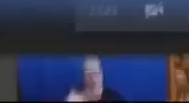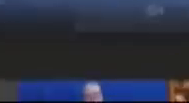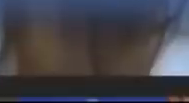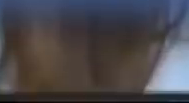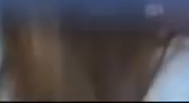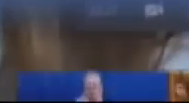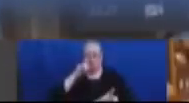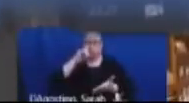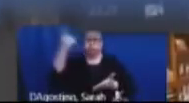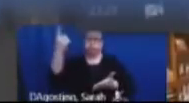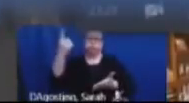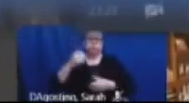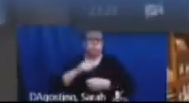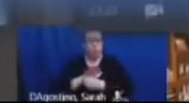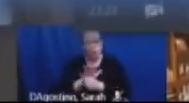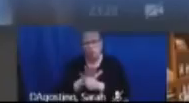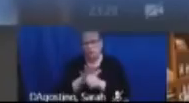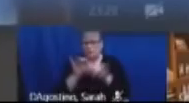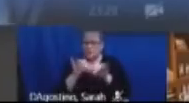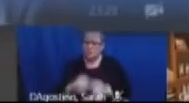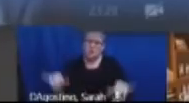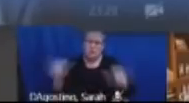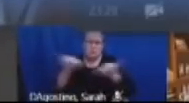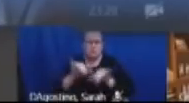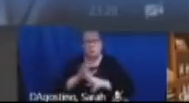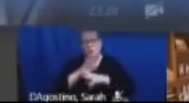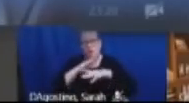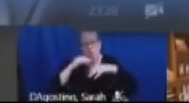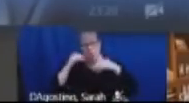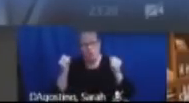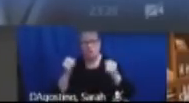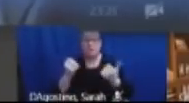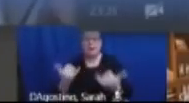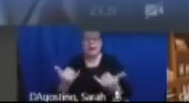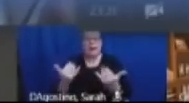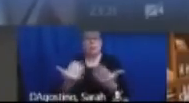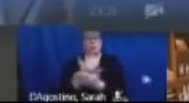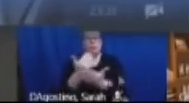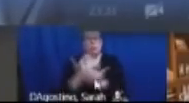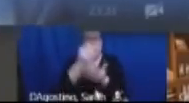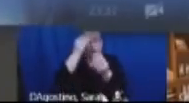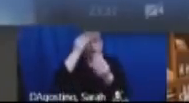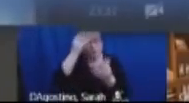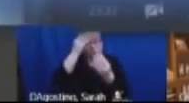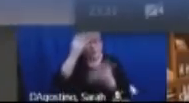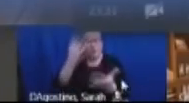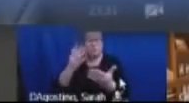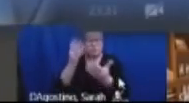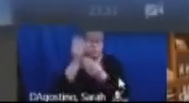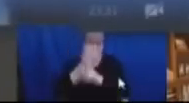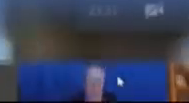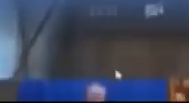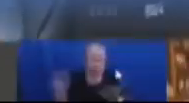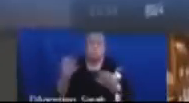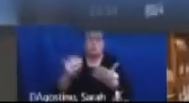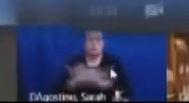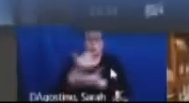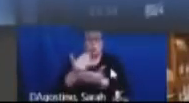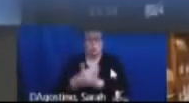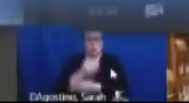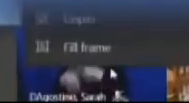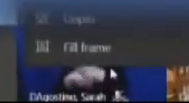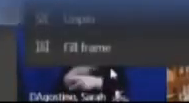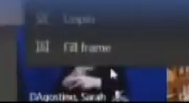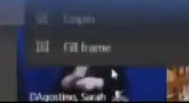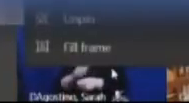have some new information to share on the topics that the governor was talking about, and the topic of this new variants, what this